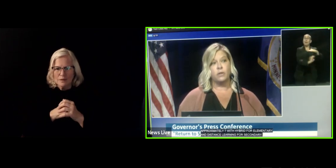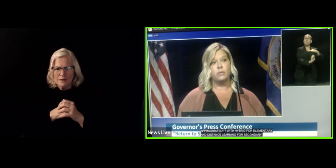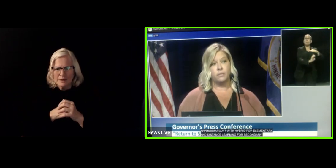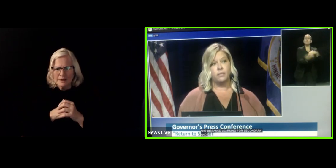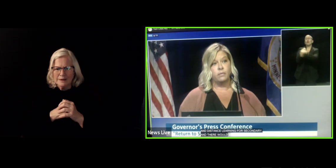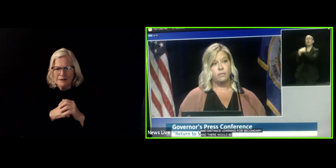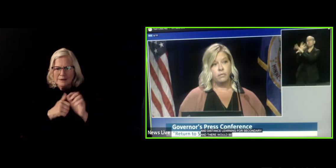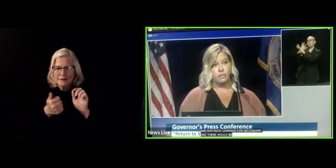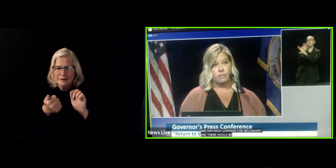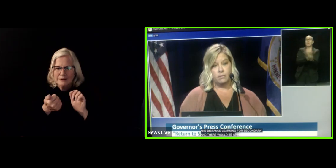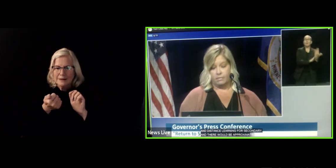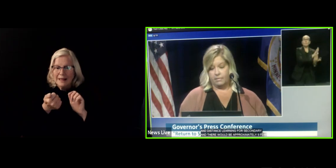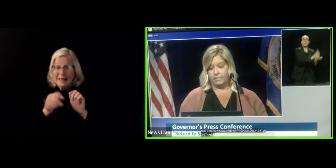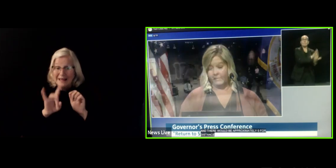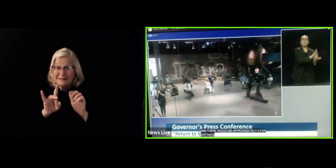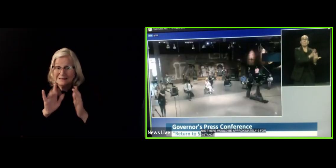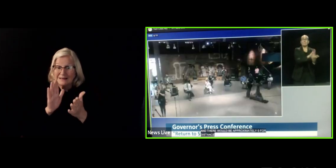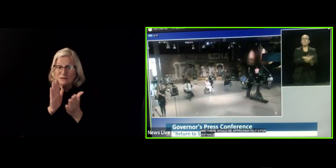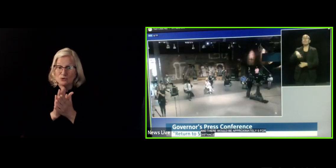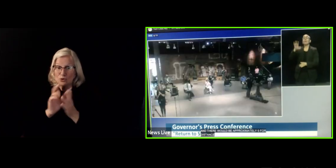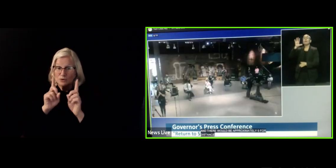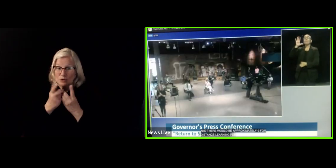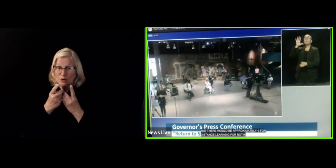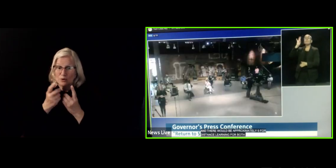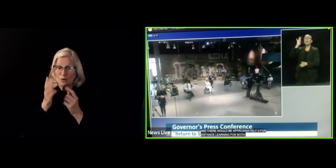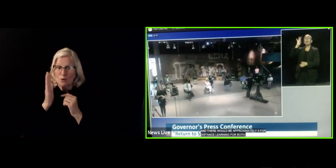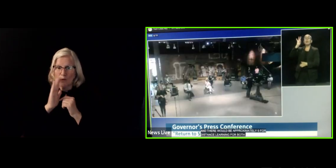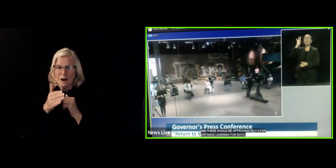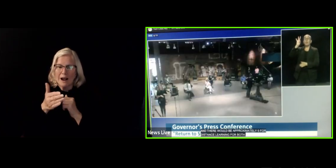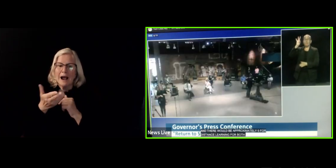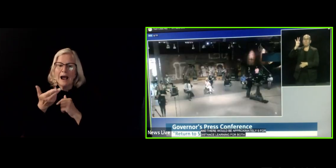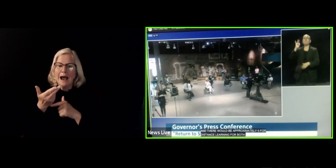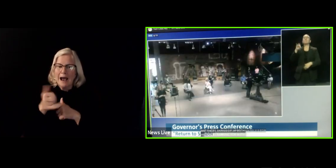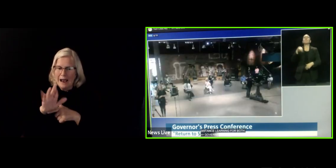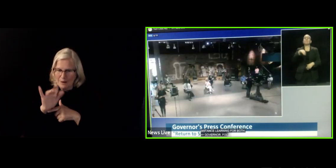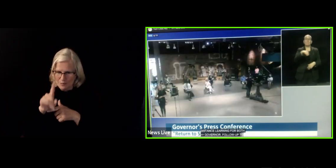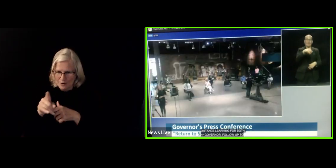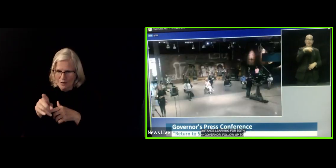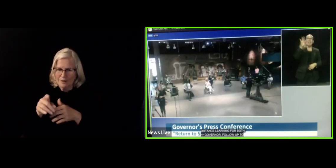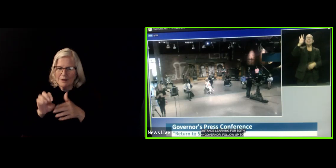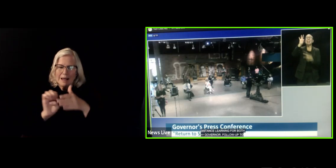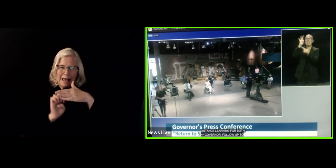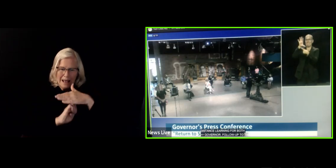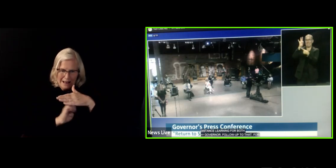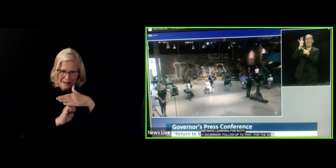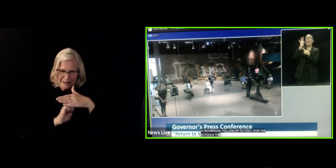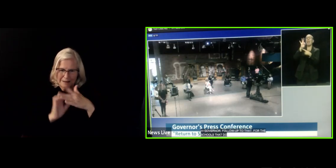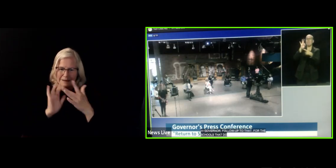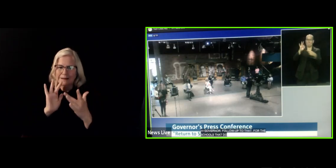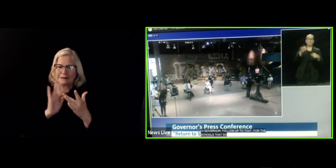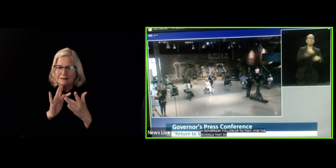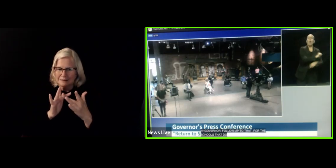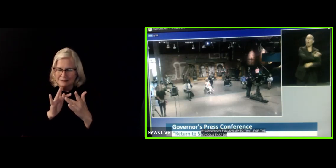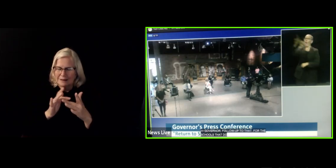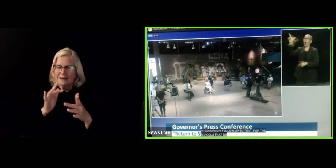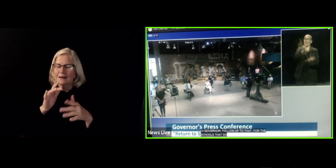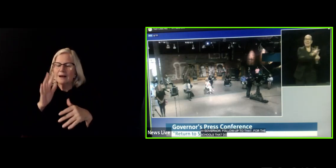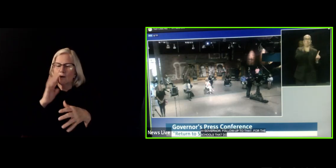both. Follow up to that, for the schools that do go in person or decide to go all distance learning, how will